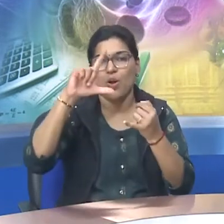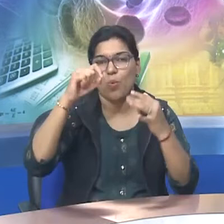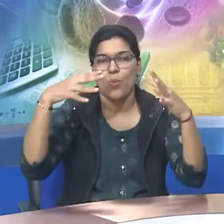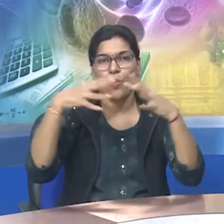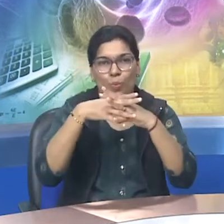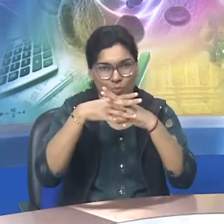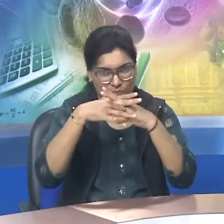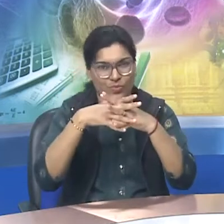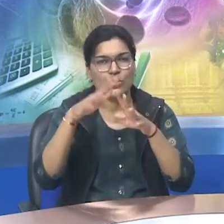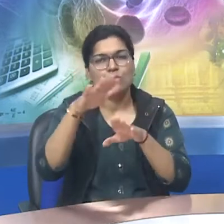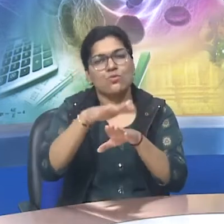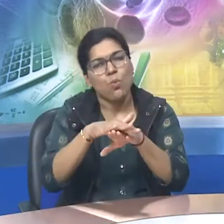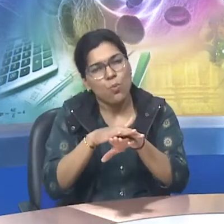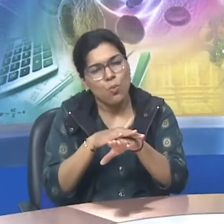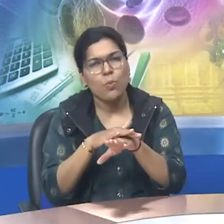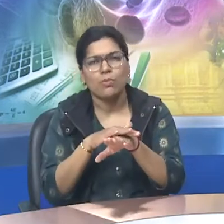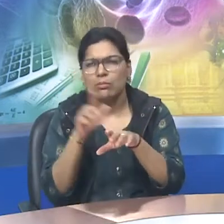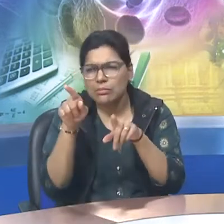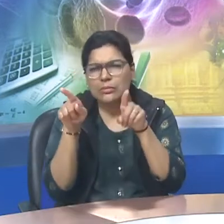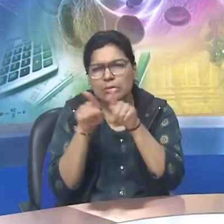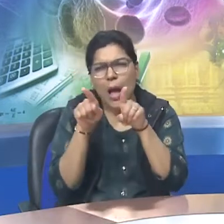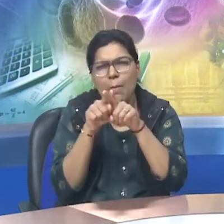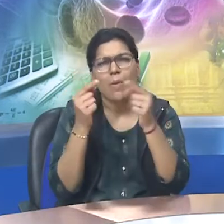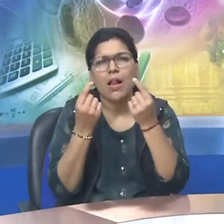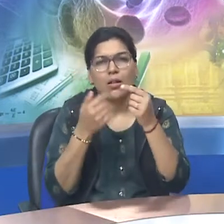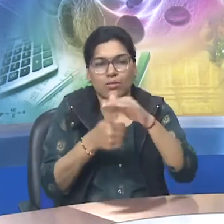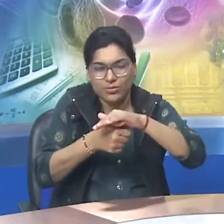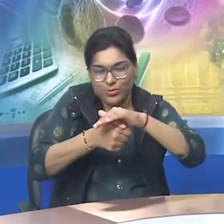the comparison is among